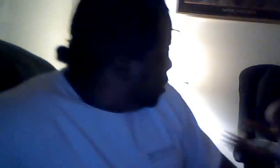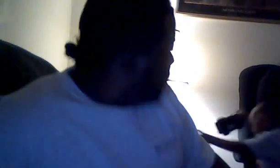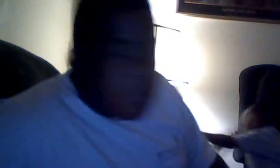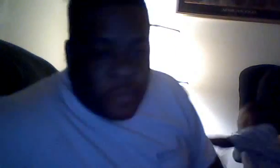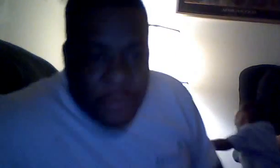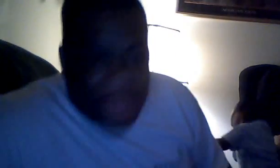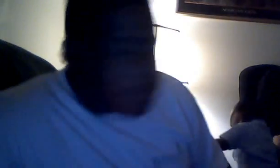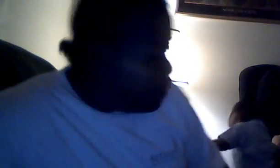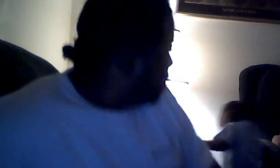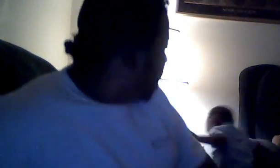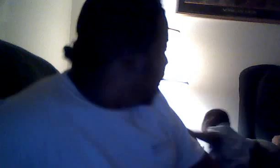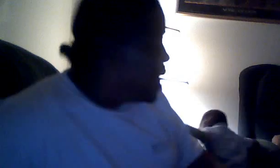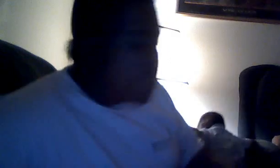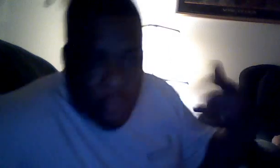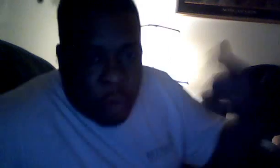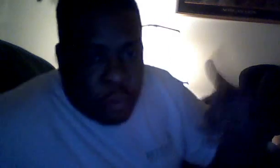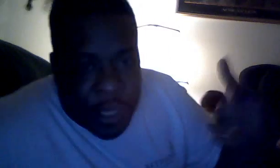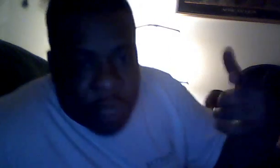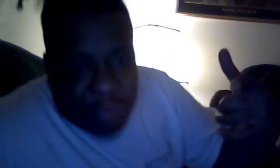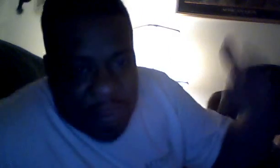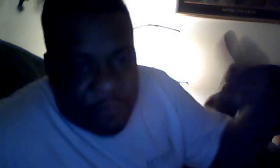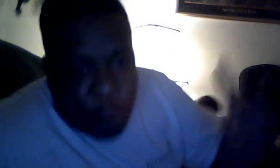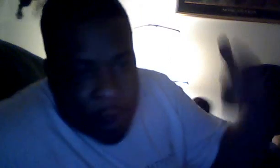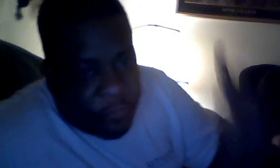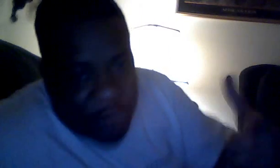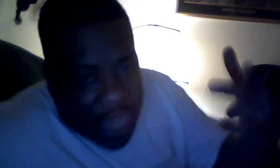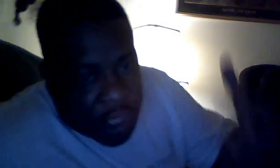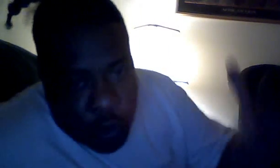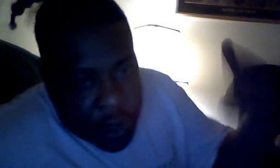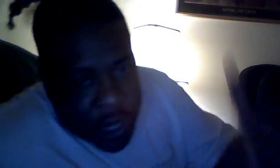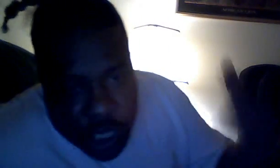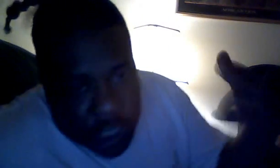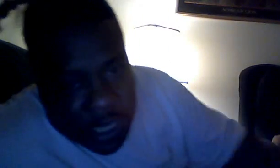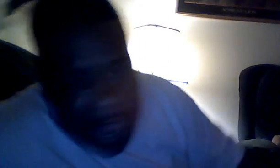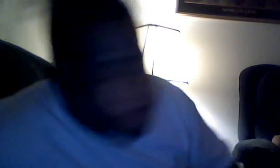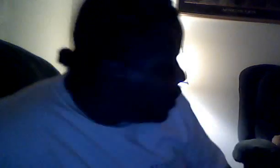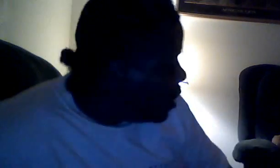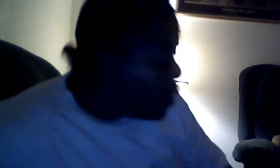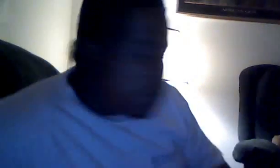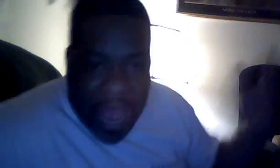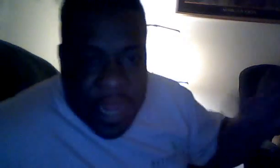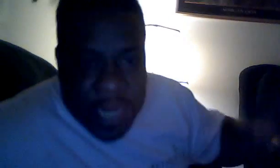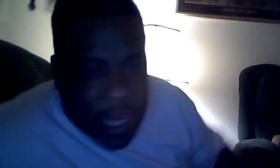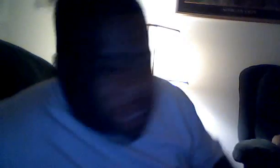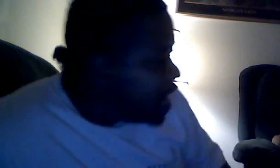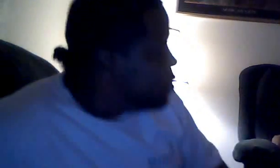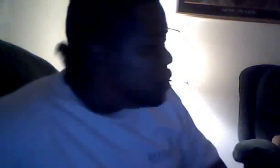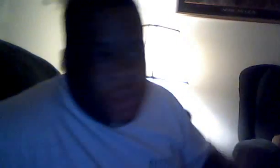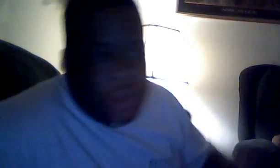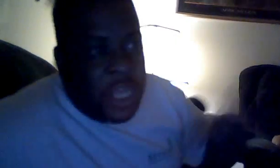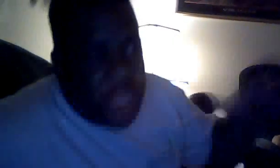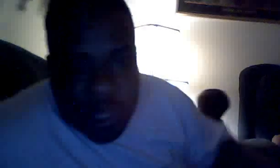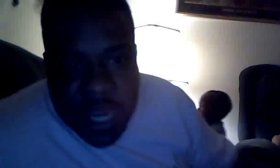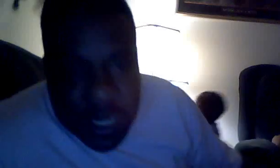Smash. Oh, rap. Hey, I'm with that big 45 quarter nigga cat. Riding in the neighborhood or either in the